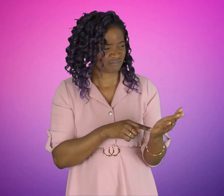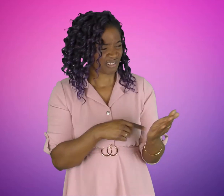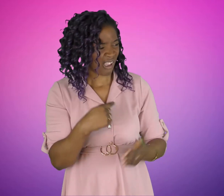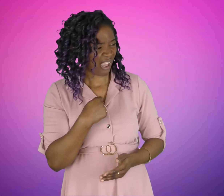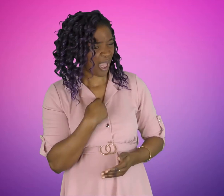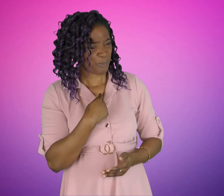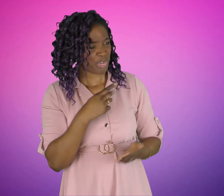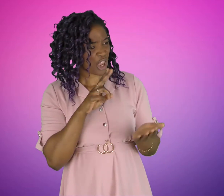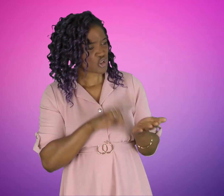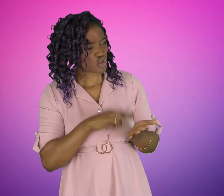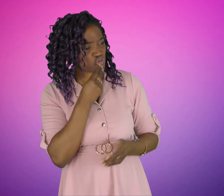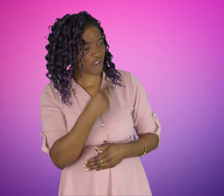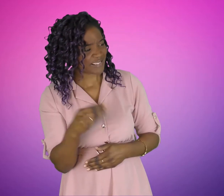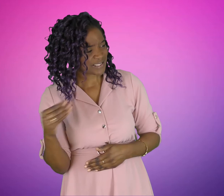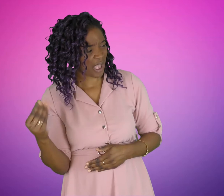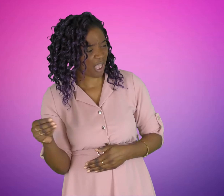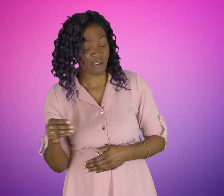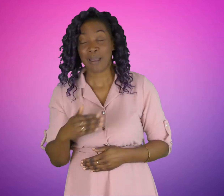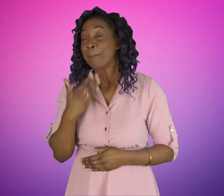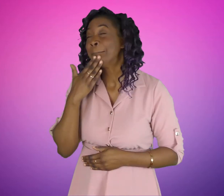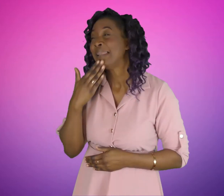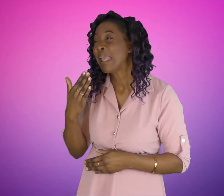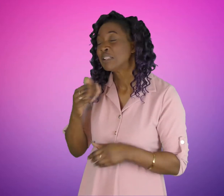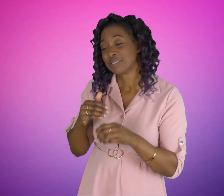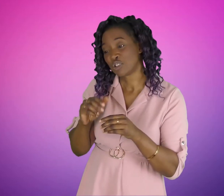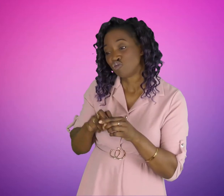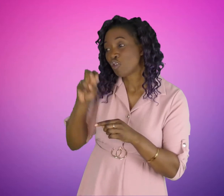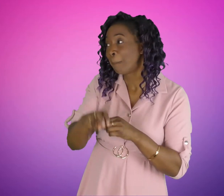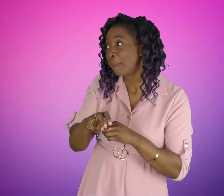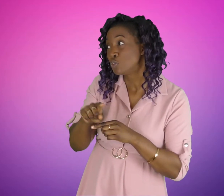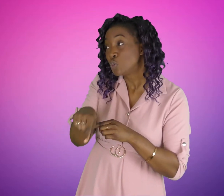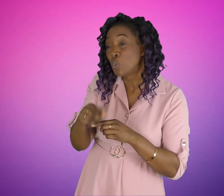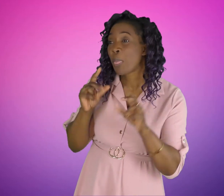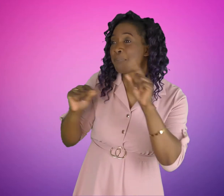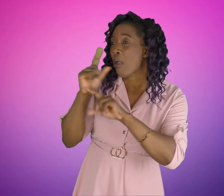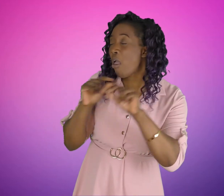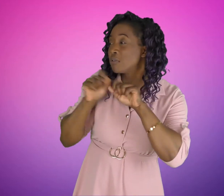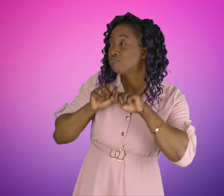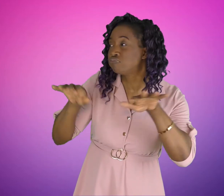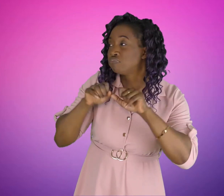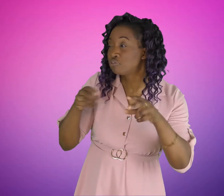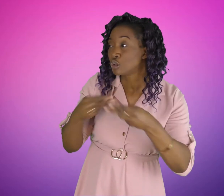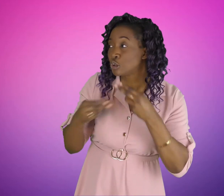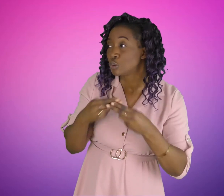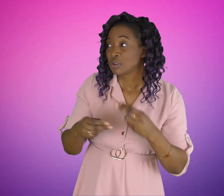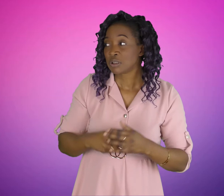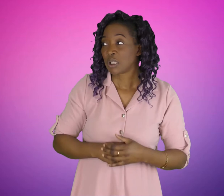Can you just cut to the birds spreading the good news, please? Fine. Yeah, thanks. The Emperor's new